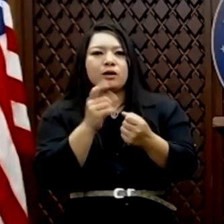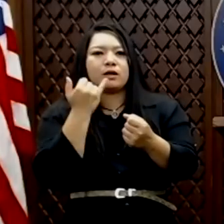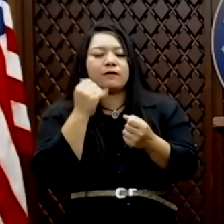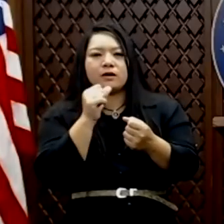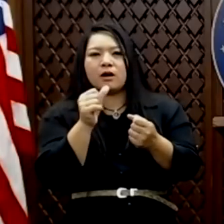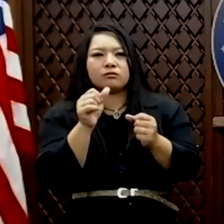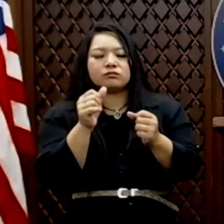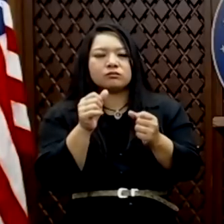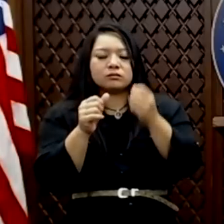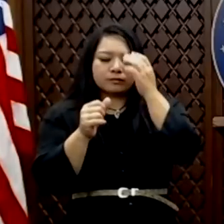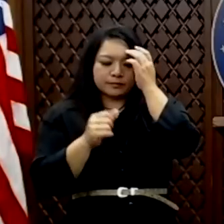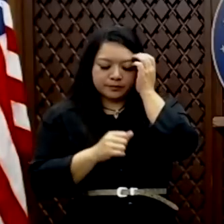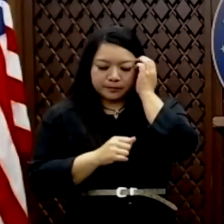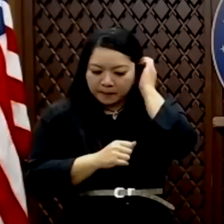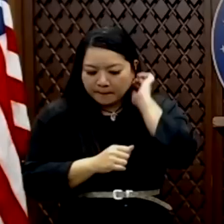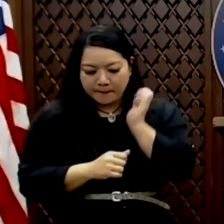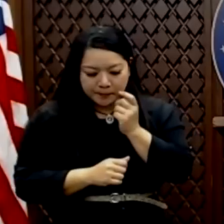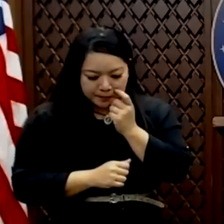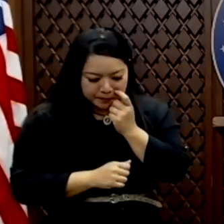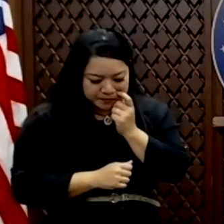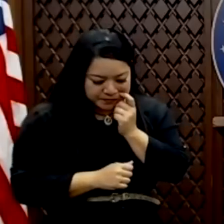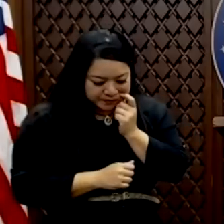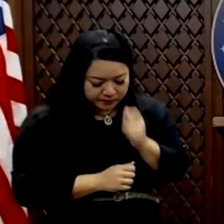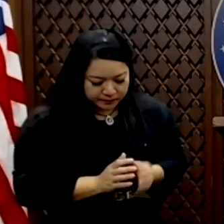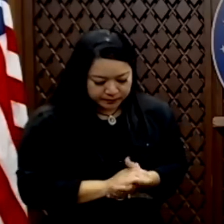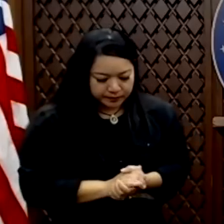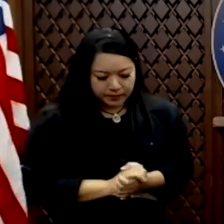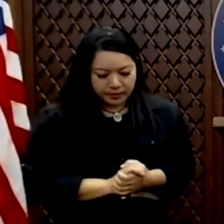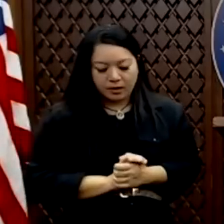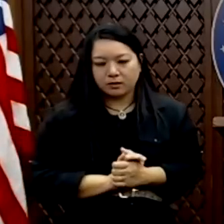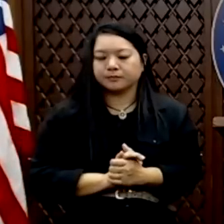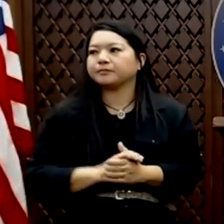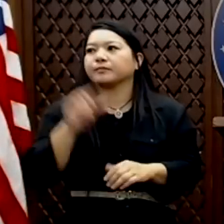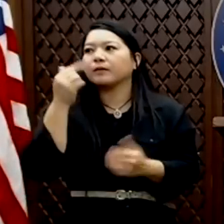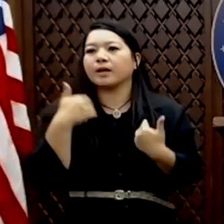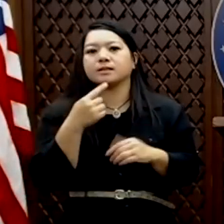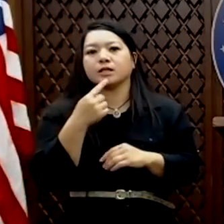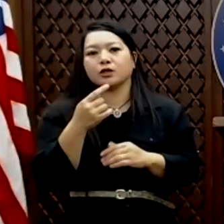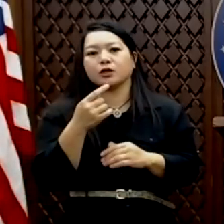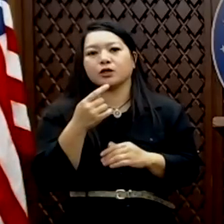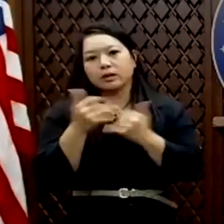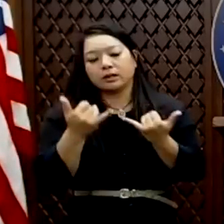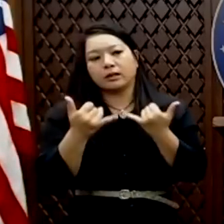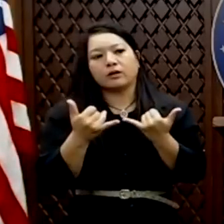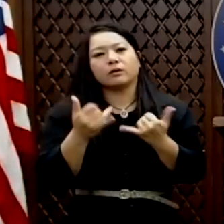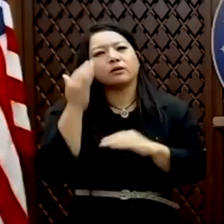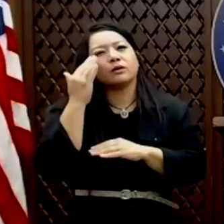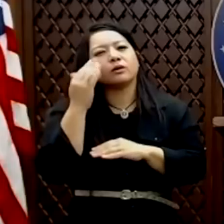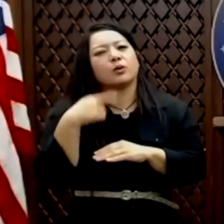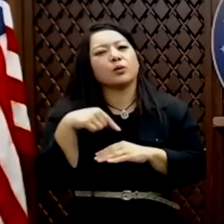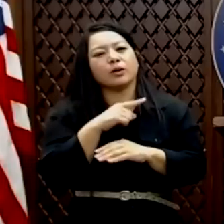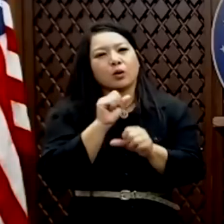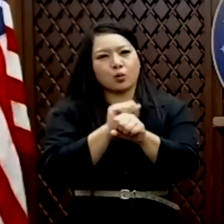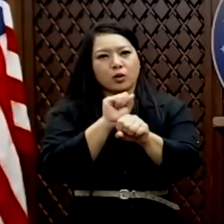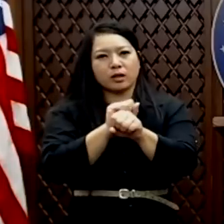how people move about? Right. So as I had said earlier, that you know, we are